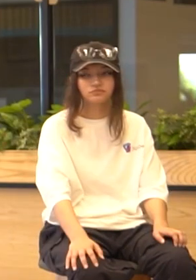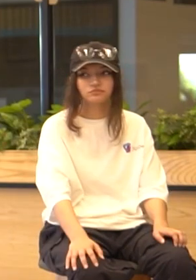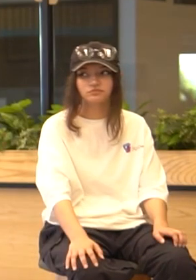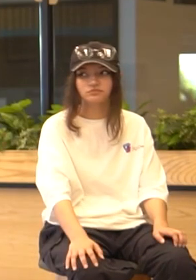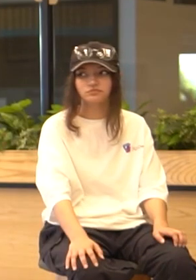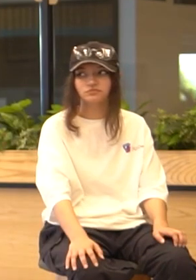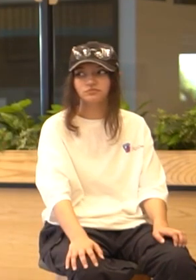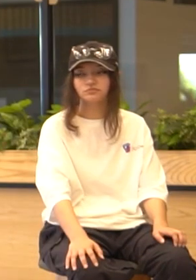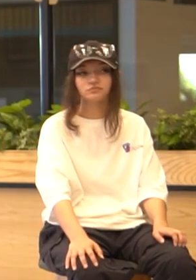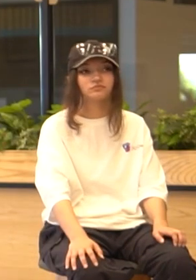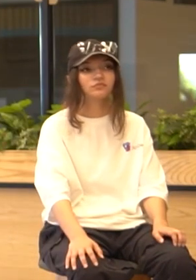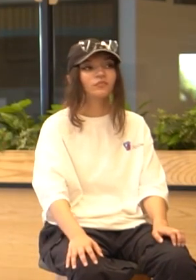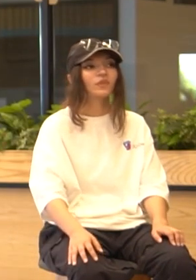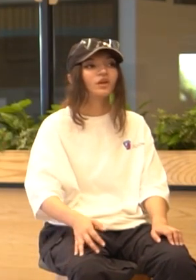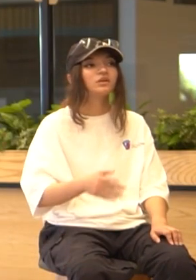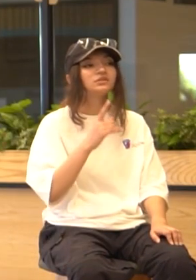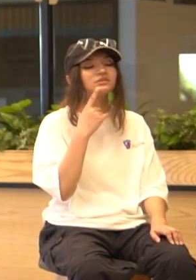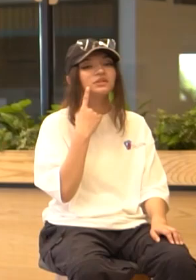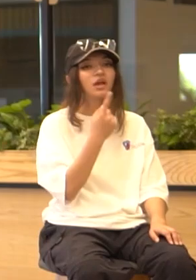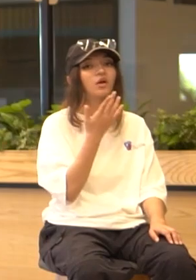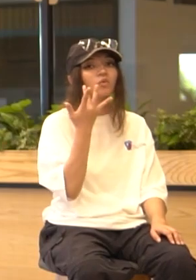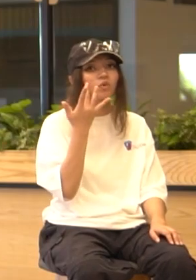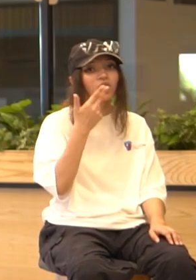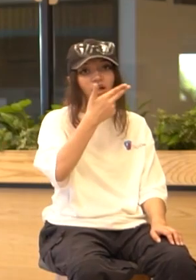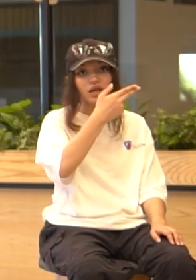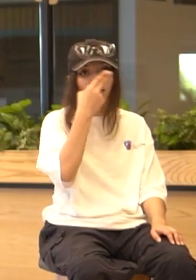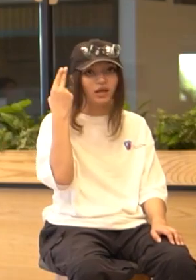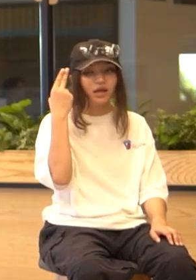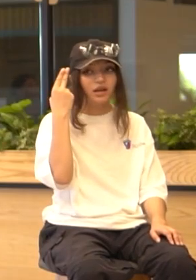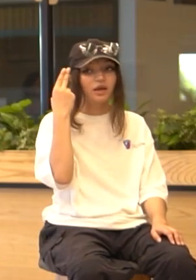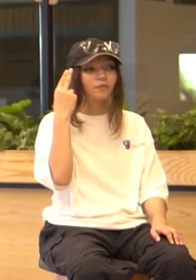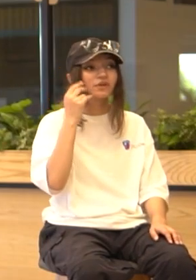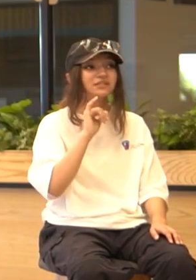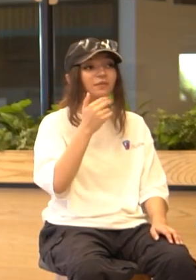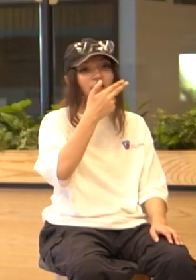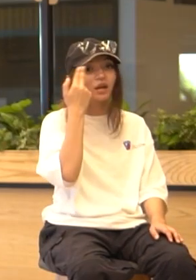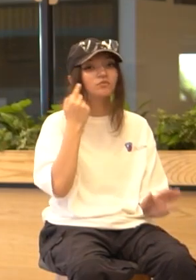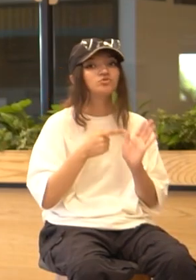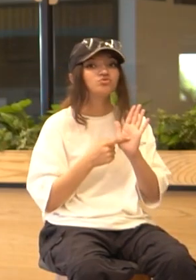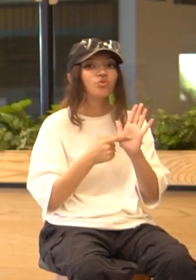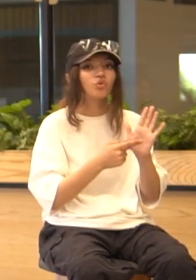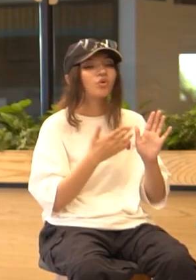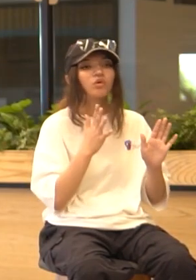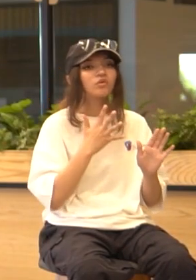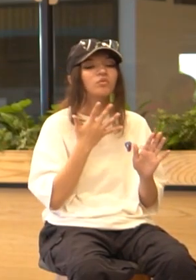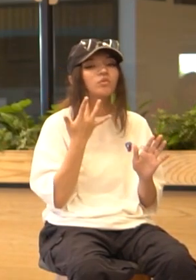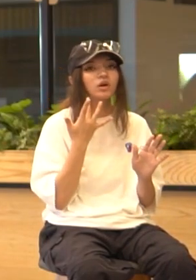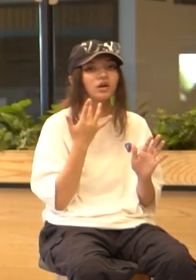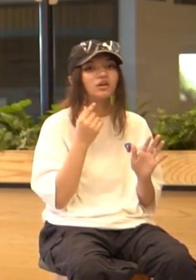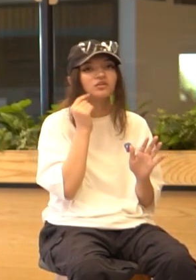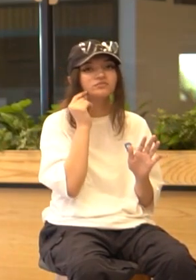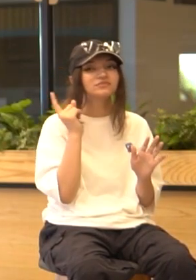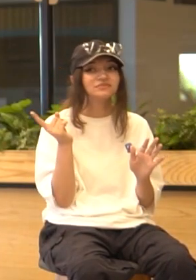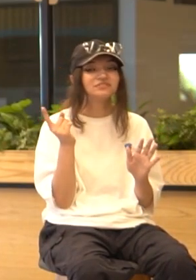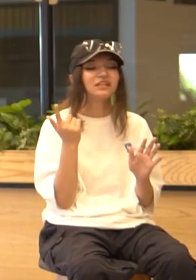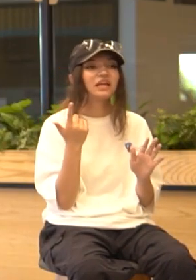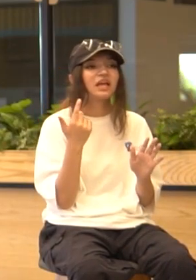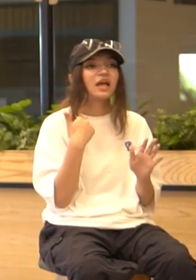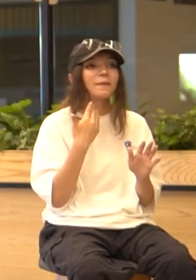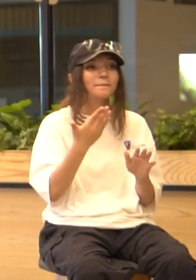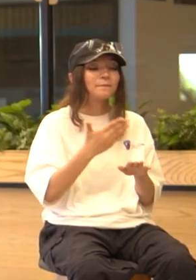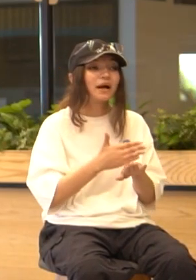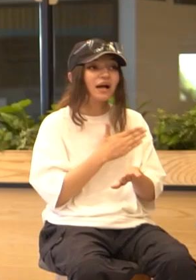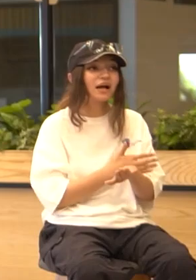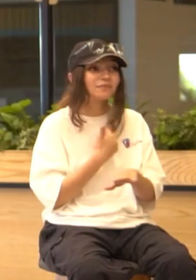Yeah, but I don't want to shift focus of it right now. See, already I feel like I'm doing it way less time than I used